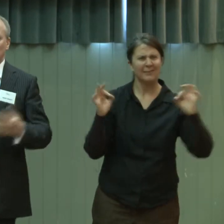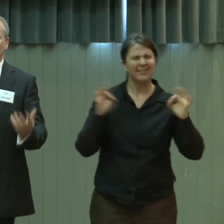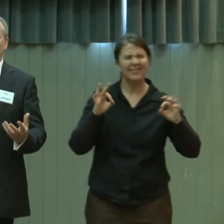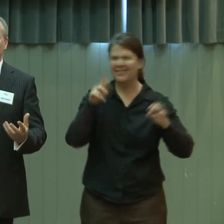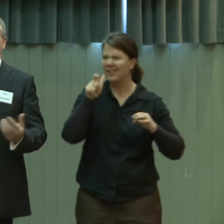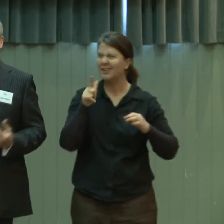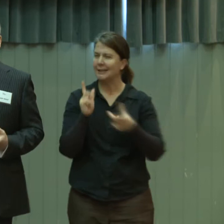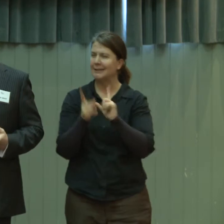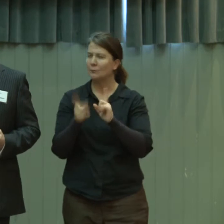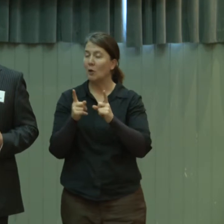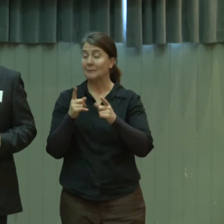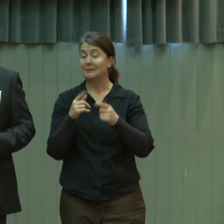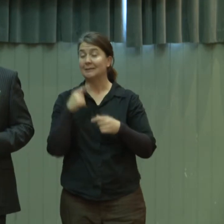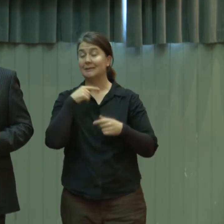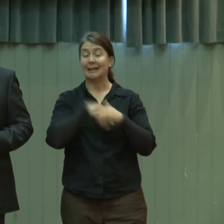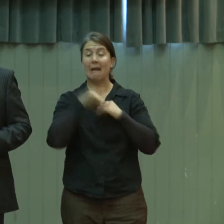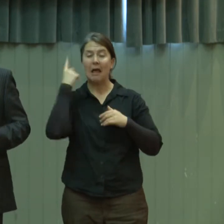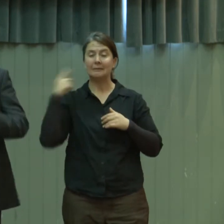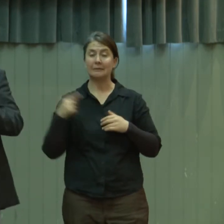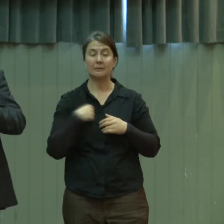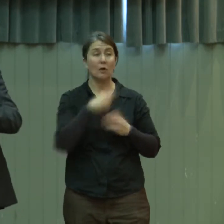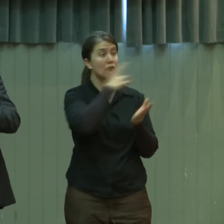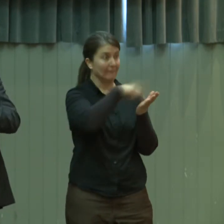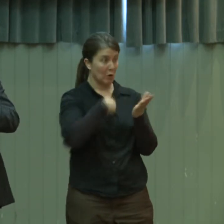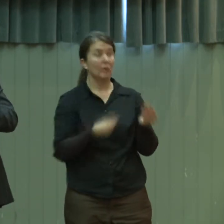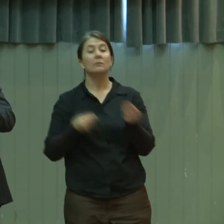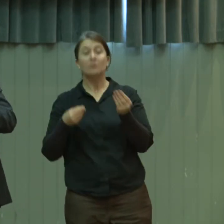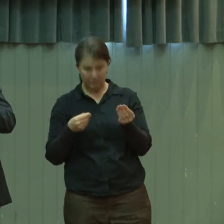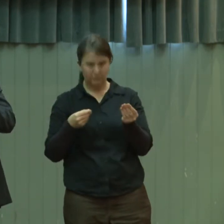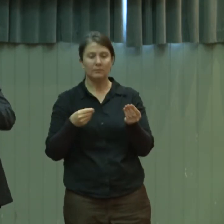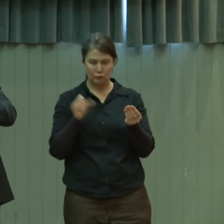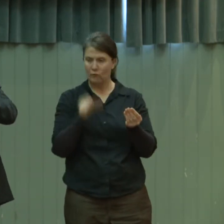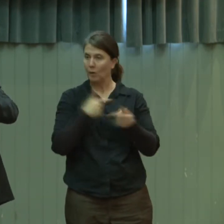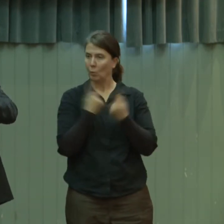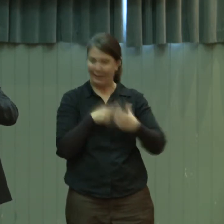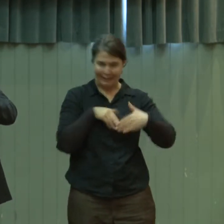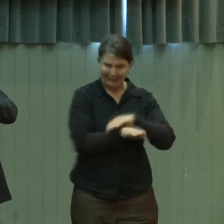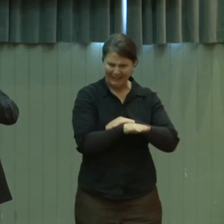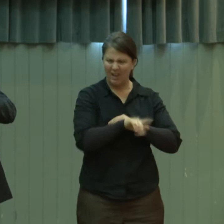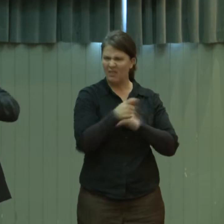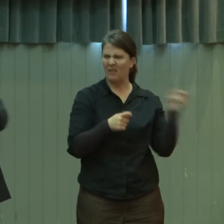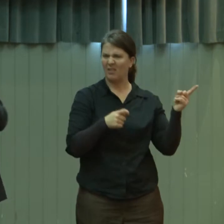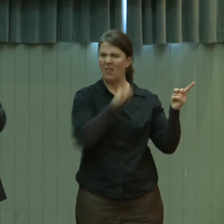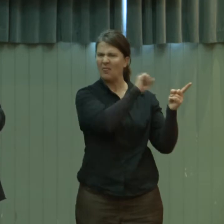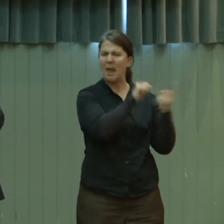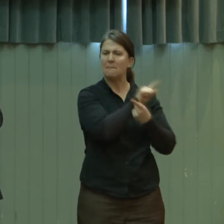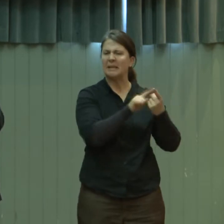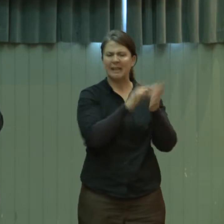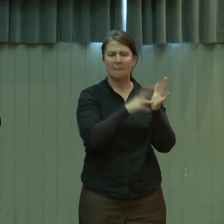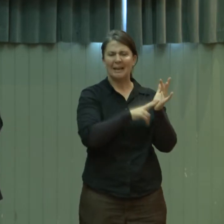sometimes social services will make a referral to us, and then the next thing you read in the minutes of their next meeting is, and CAMS are involved, so we have